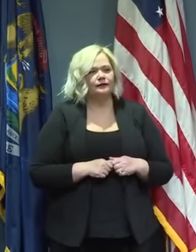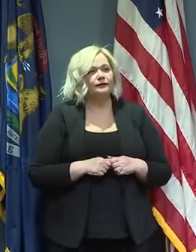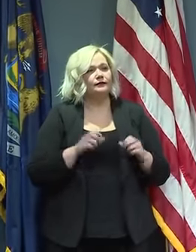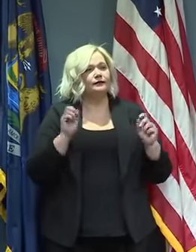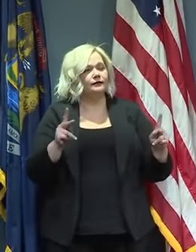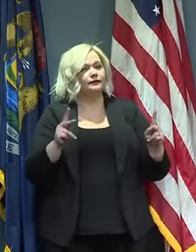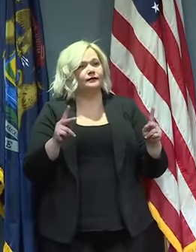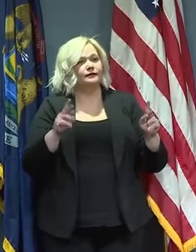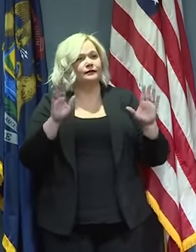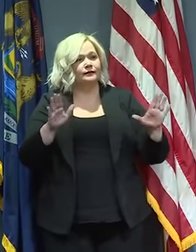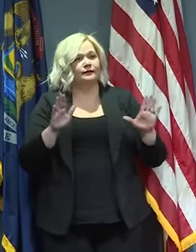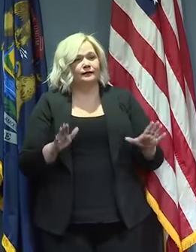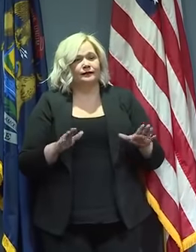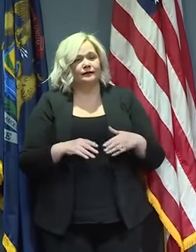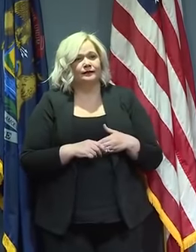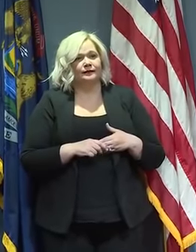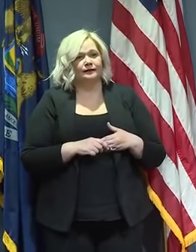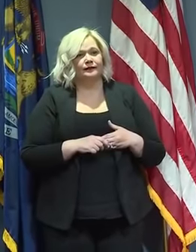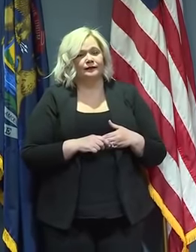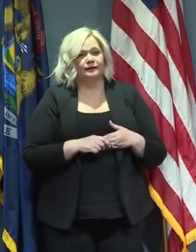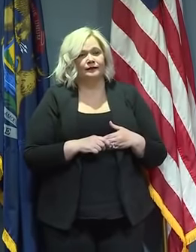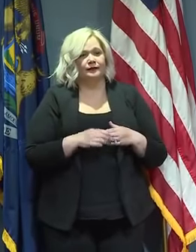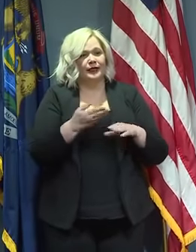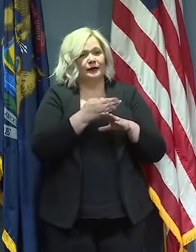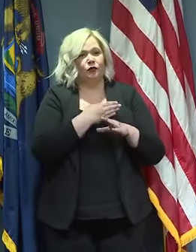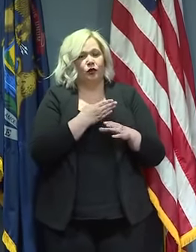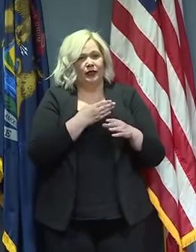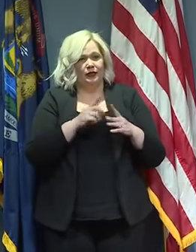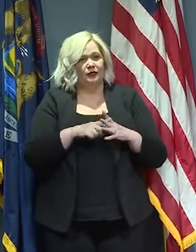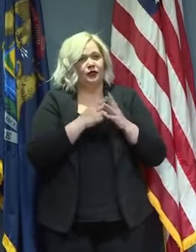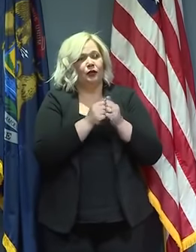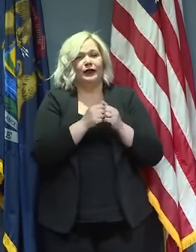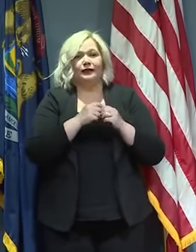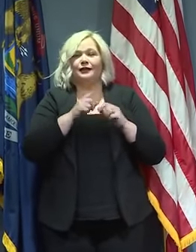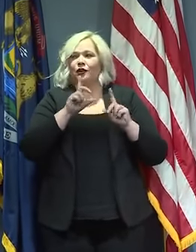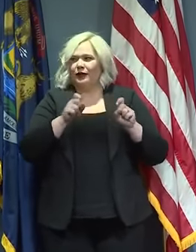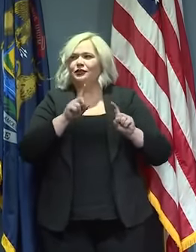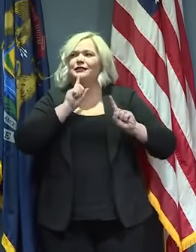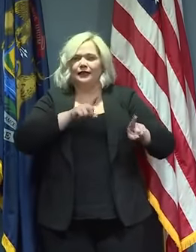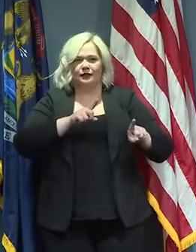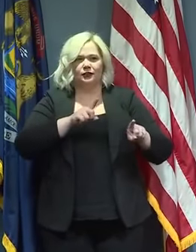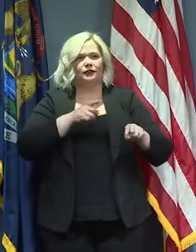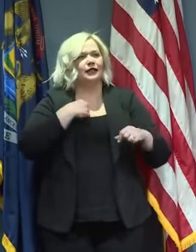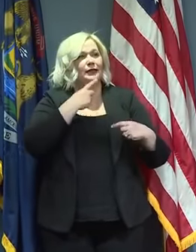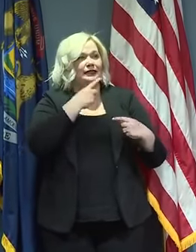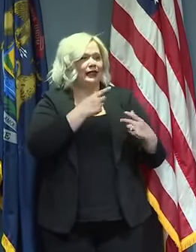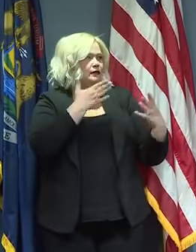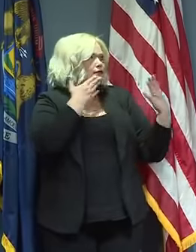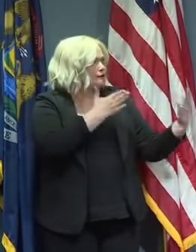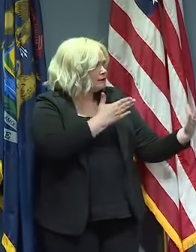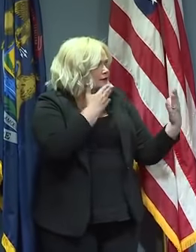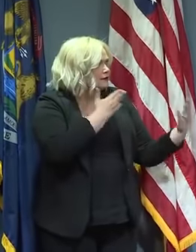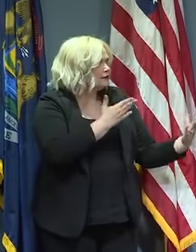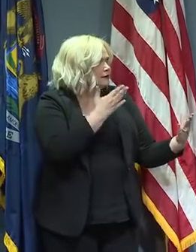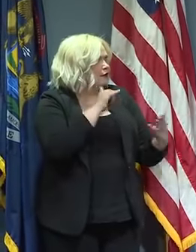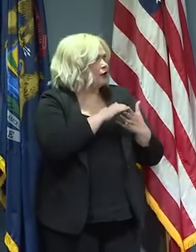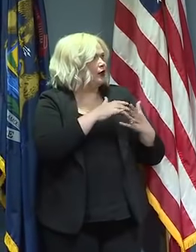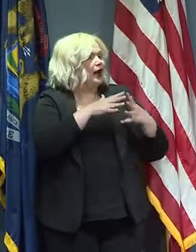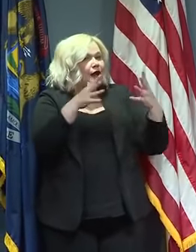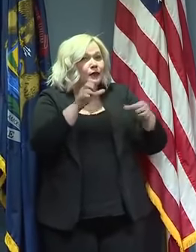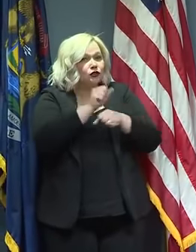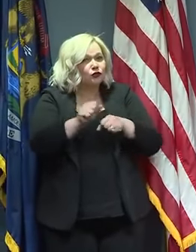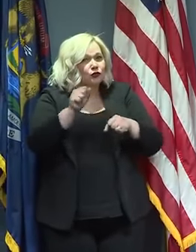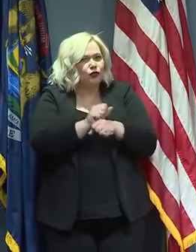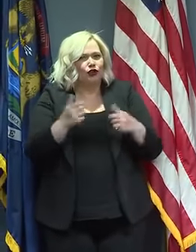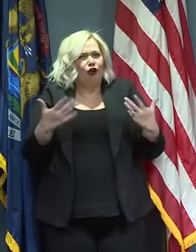All right, wonderful. Well, before we jump into Q&A, I just want to say that I'm incredibly grateful for the amount of work that